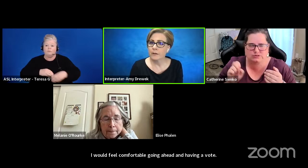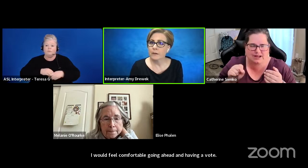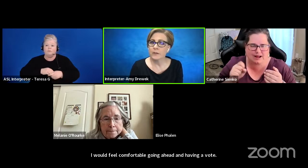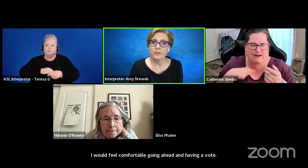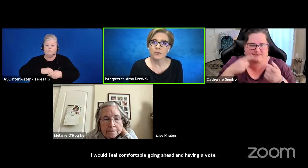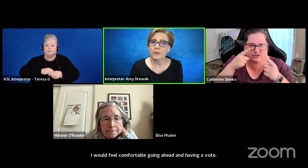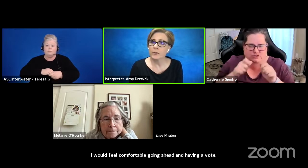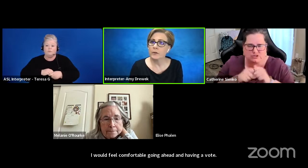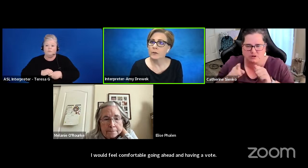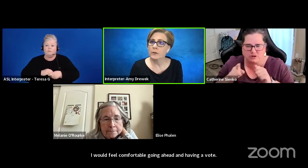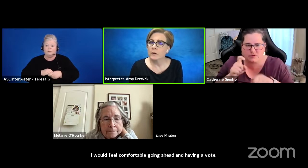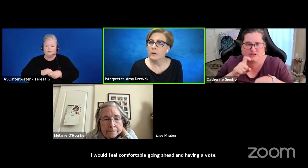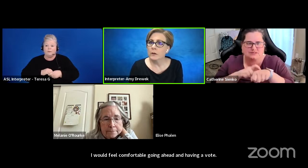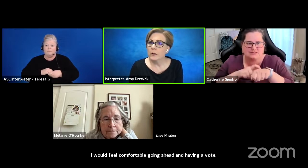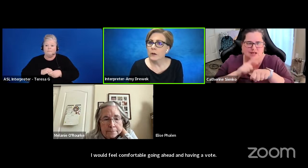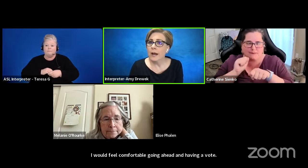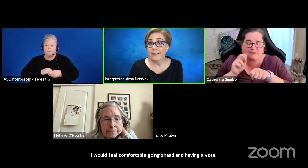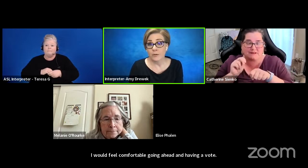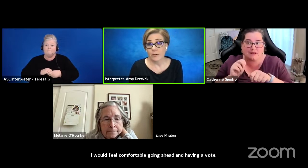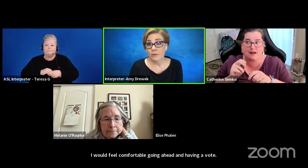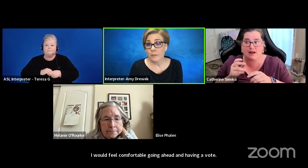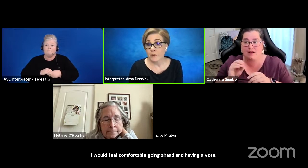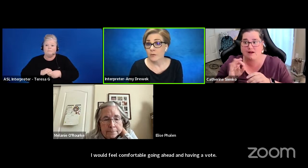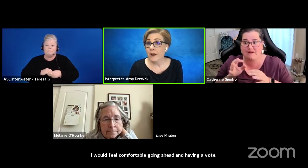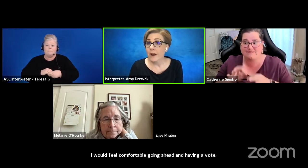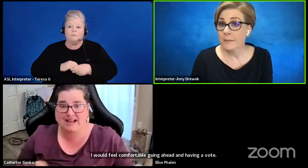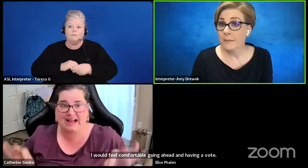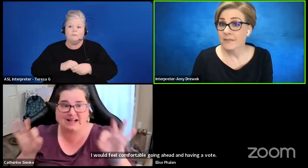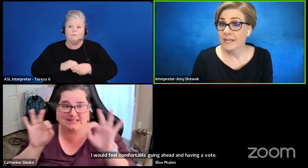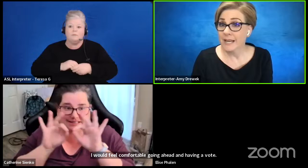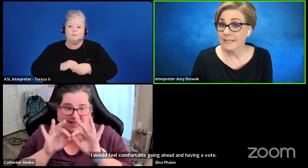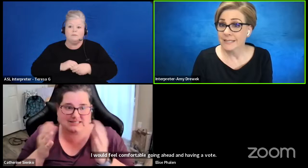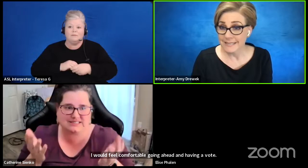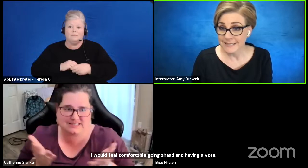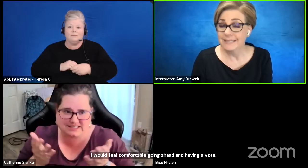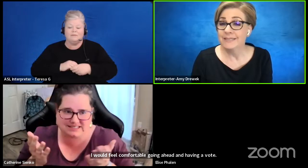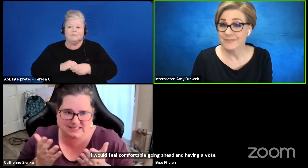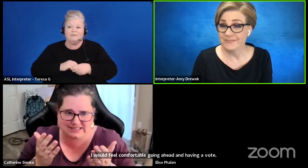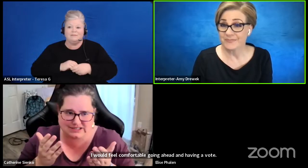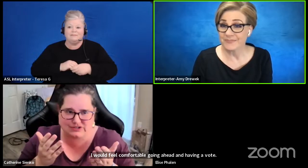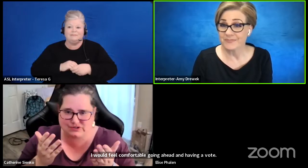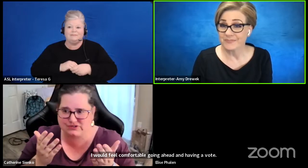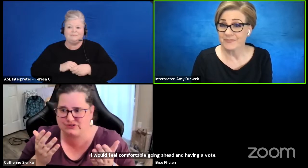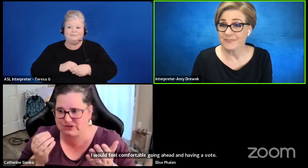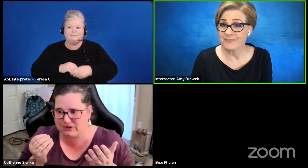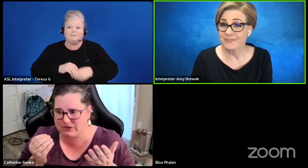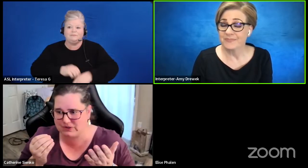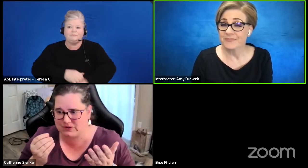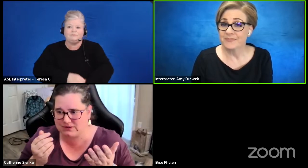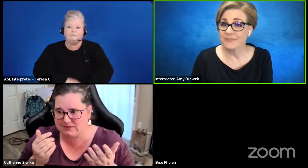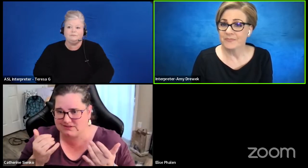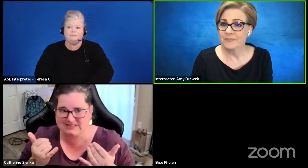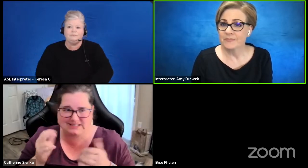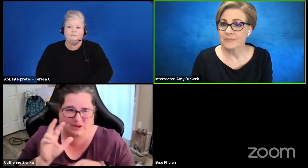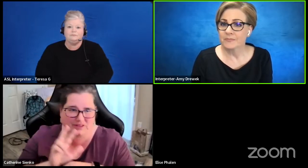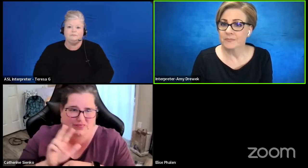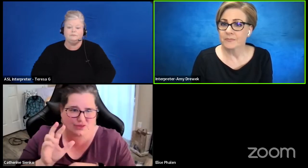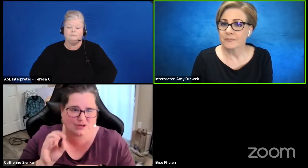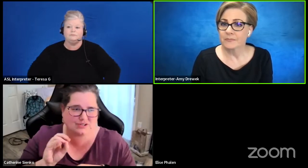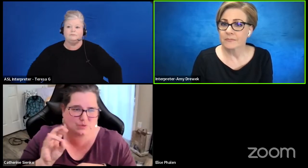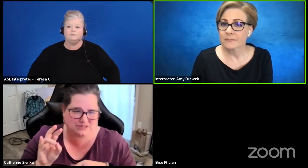for your input. Commissioner, I have to agree with you. Time is of the essence.